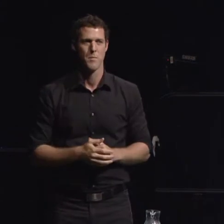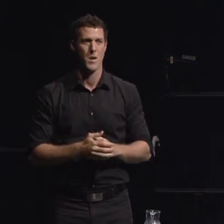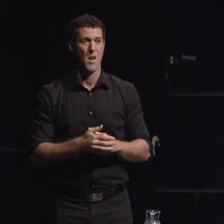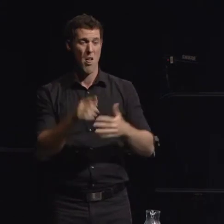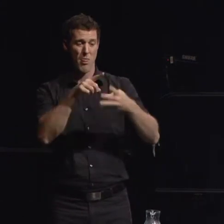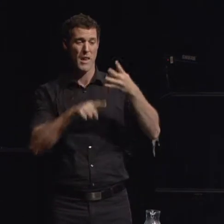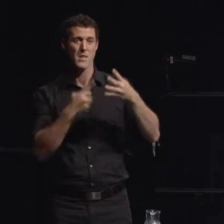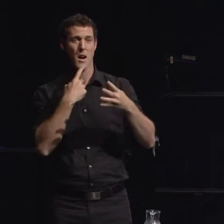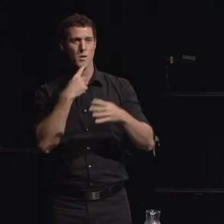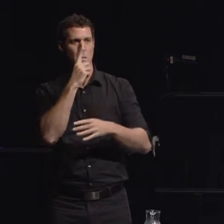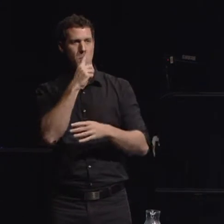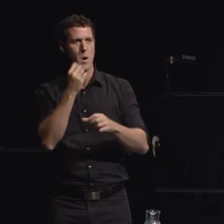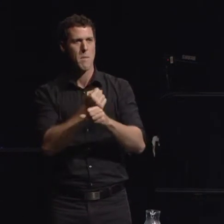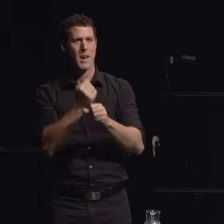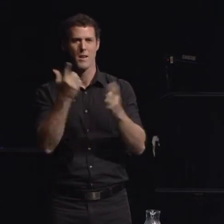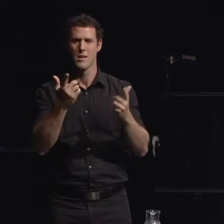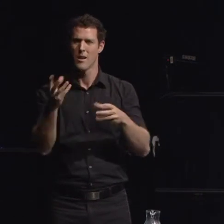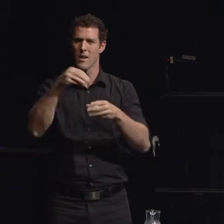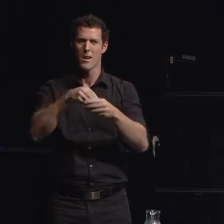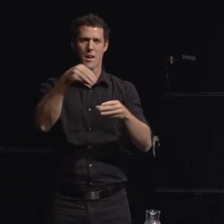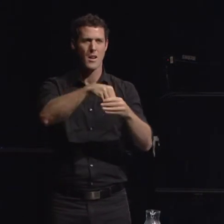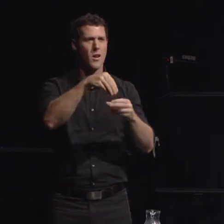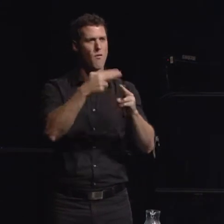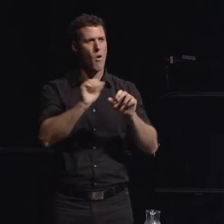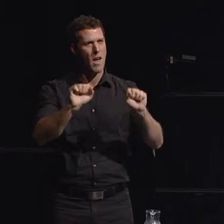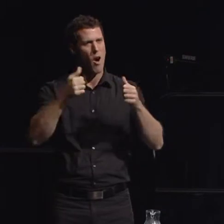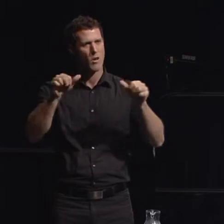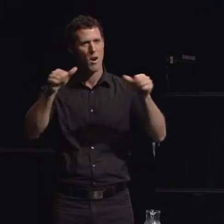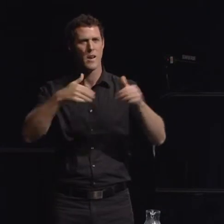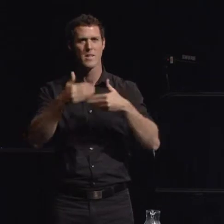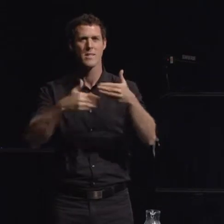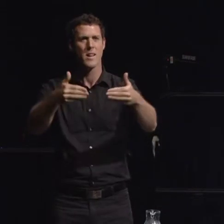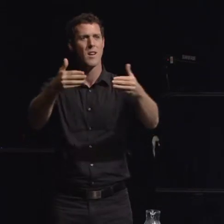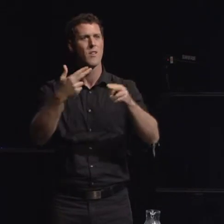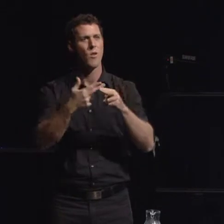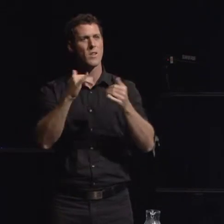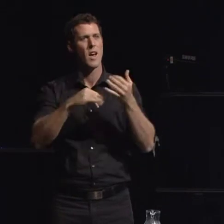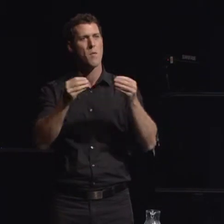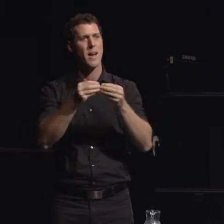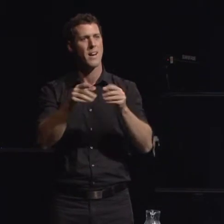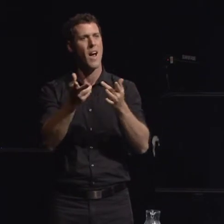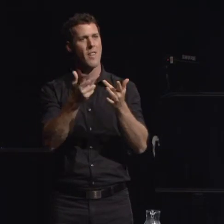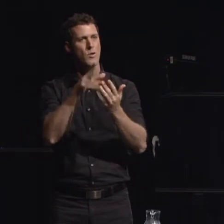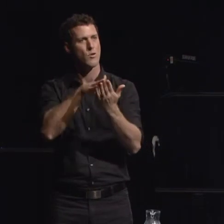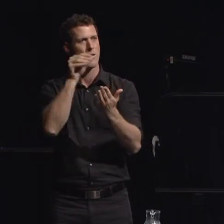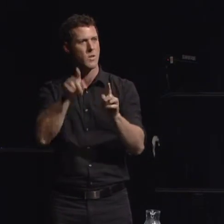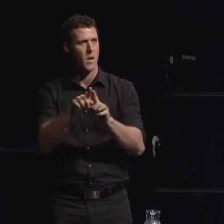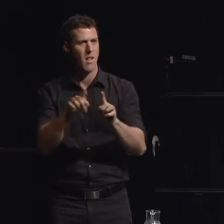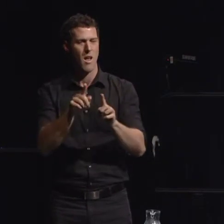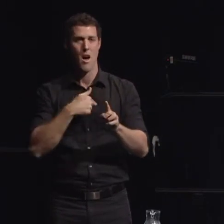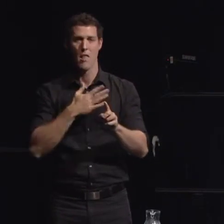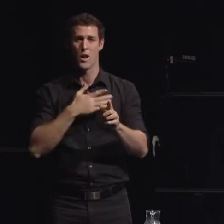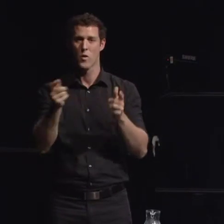Such individuals make significant contributions to the ongoing success of Southbank and its students. I would